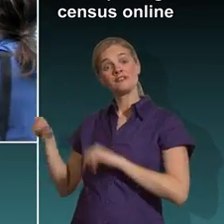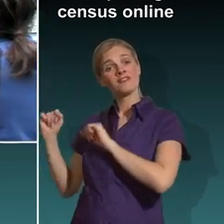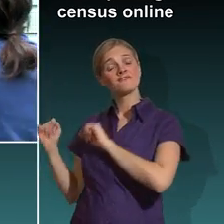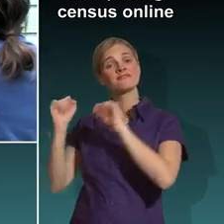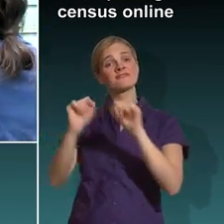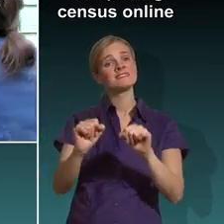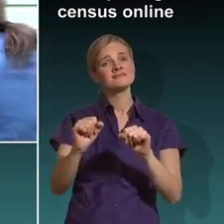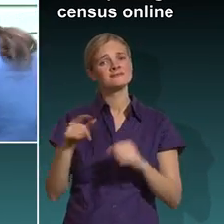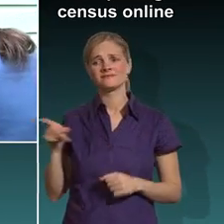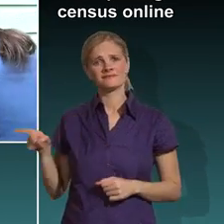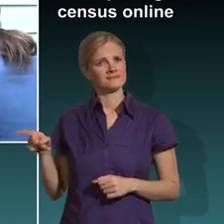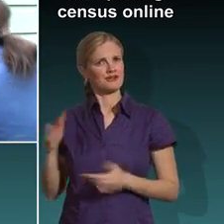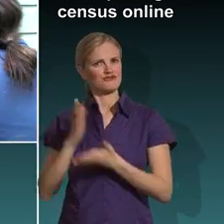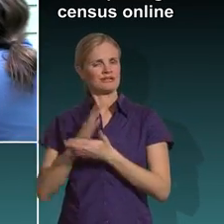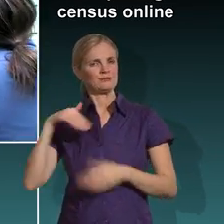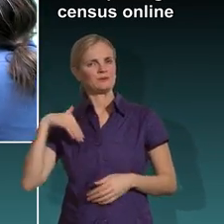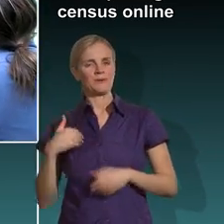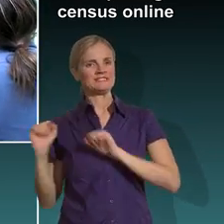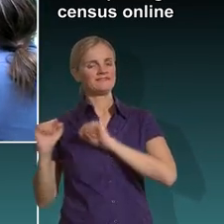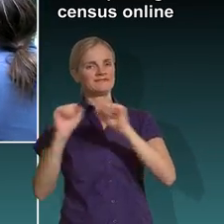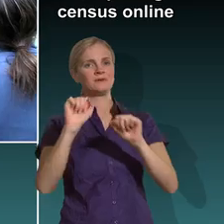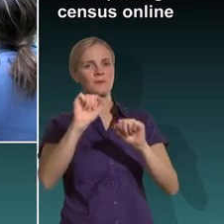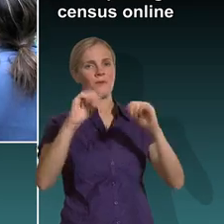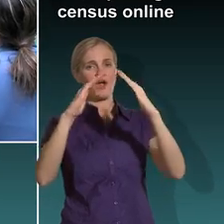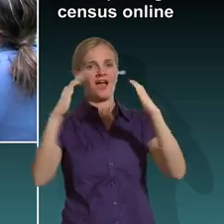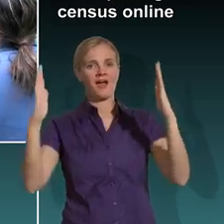the collector will not have to visit your home to pick up the forms.